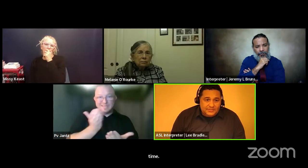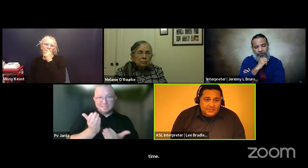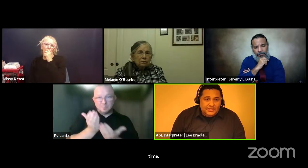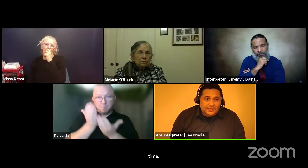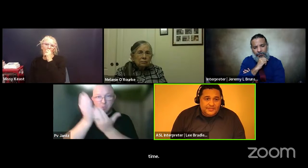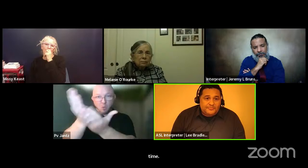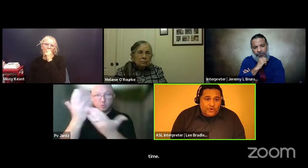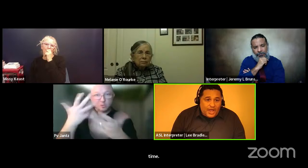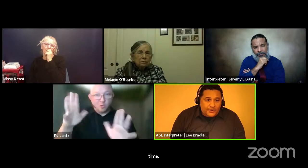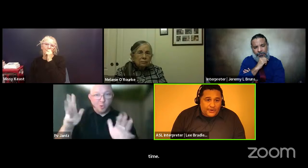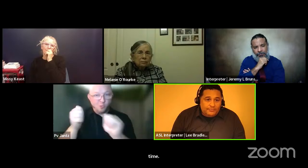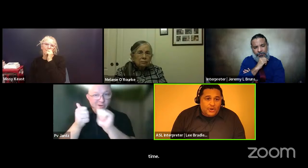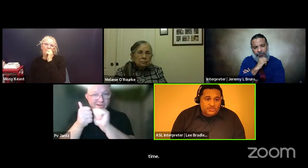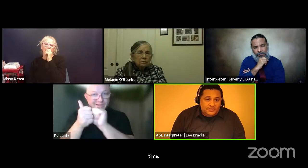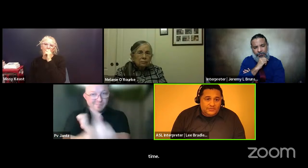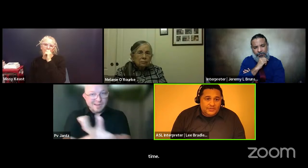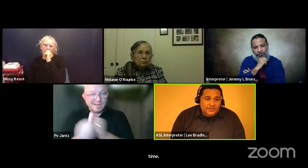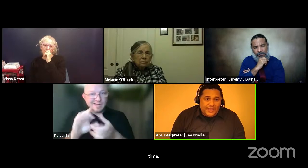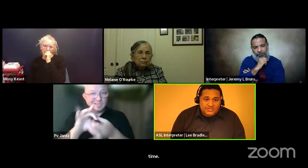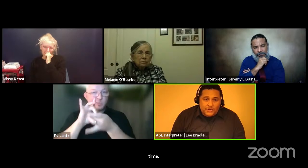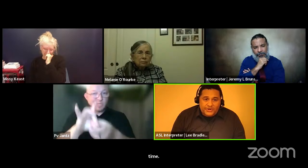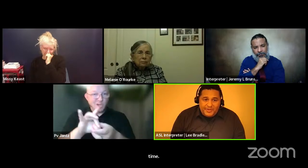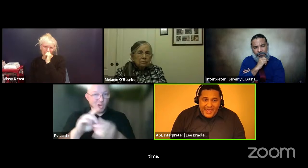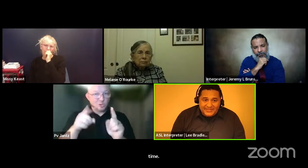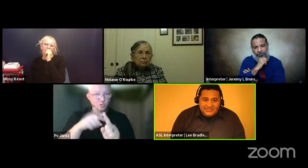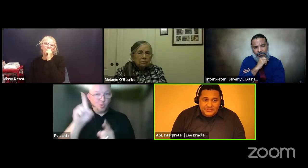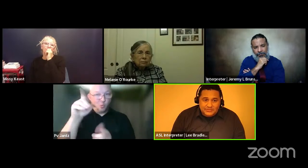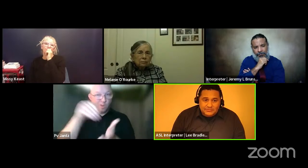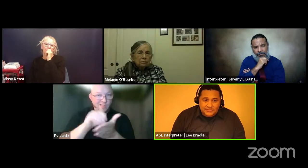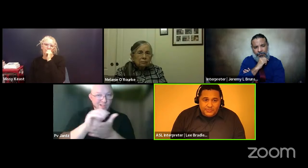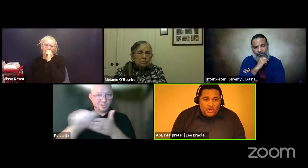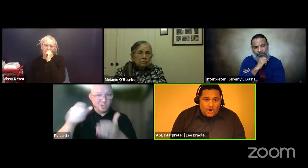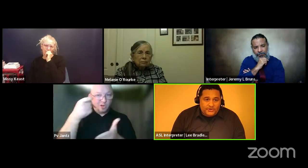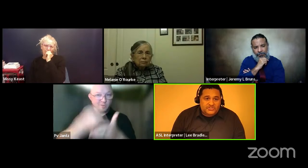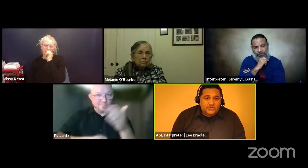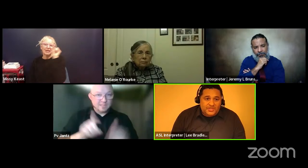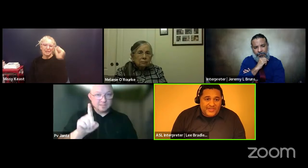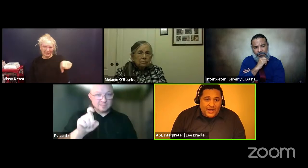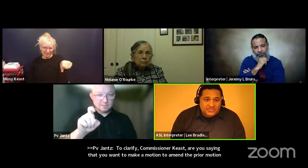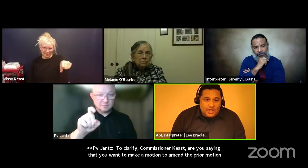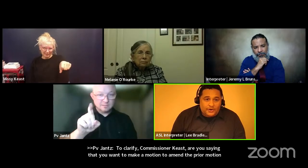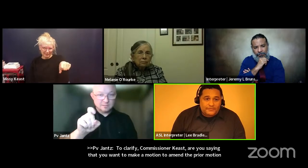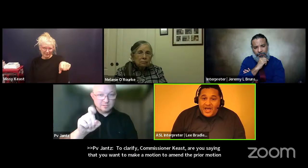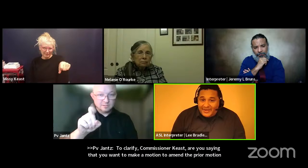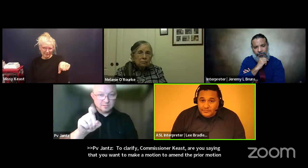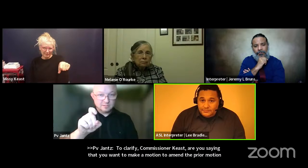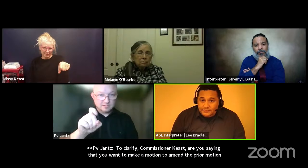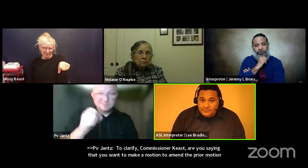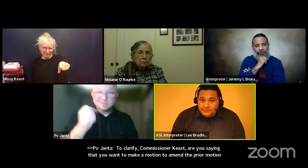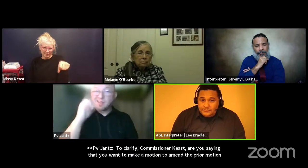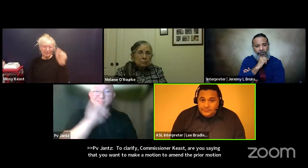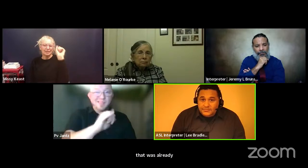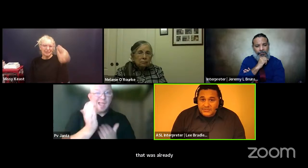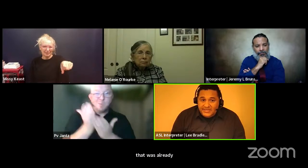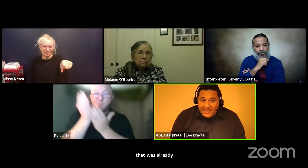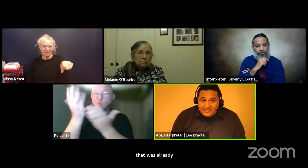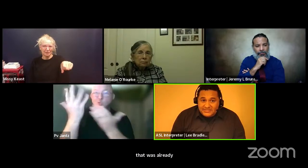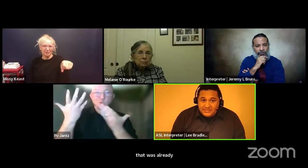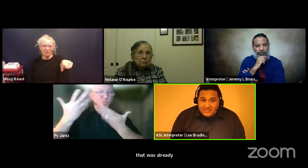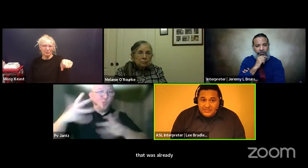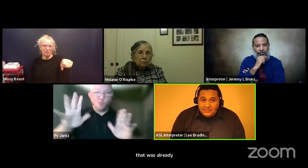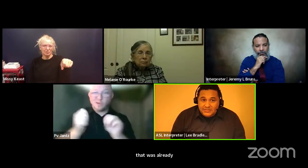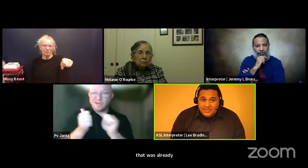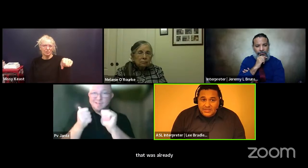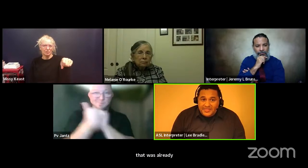amend the prior motion that was already passed in regards to the $1,000 fine?